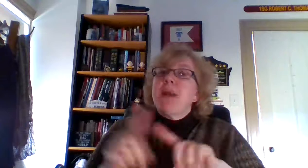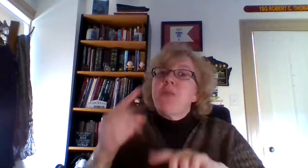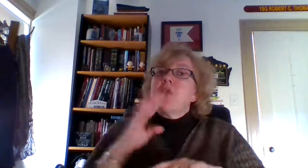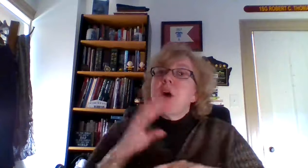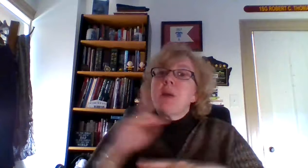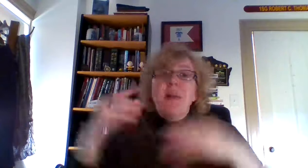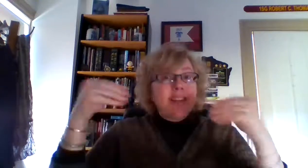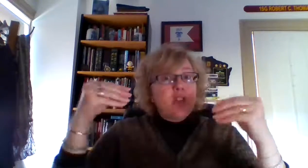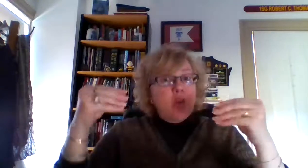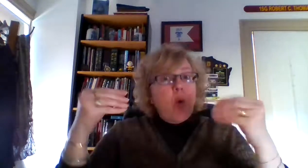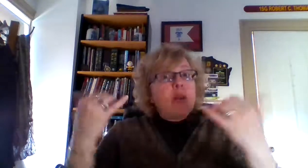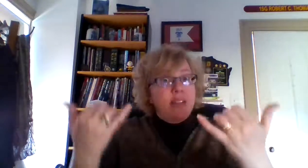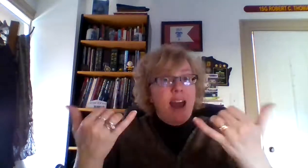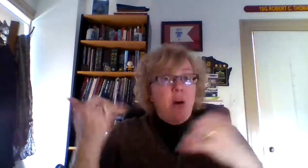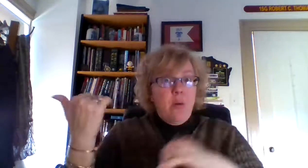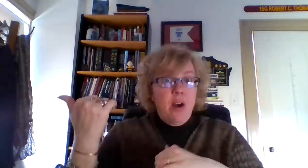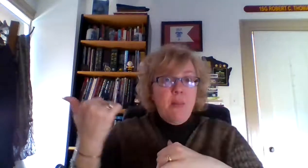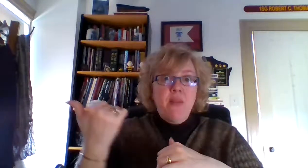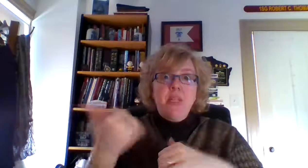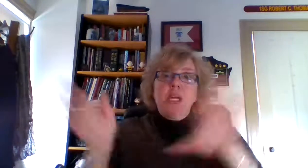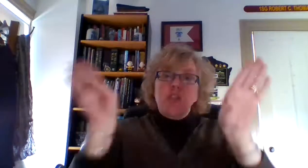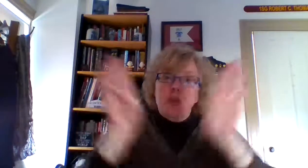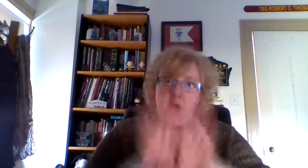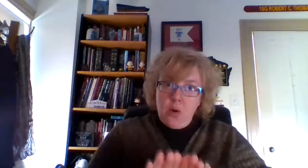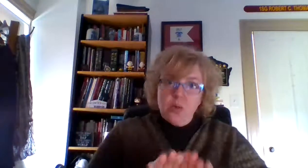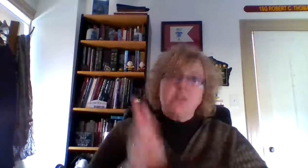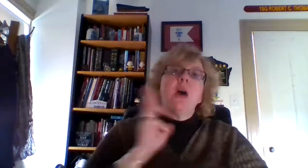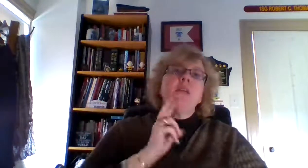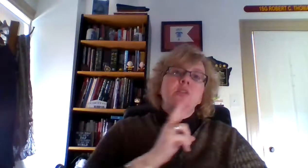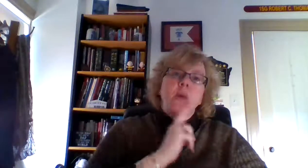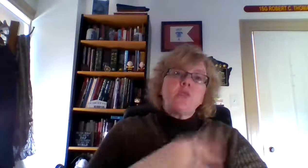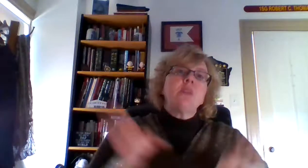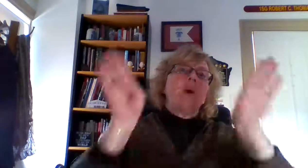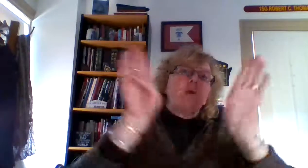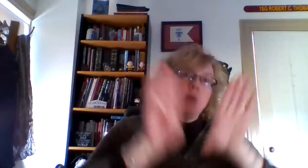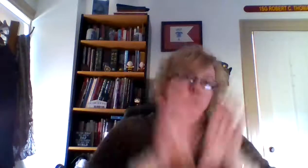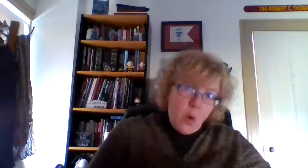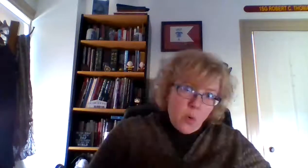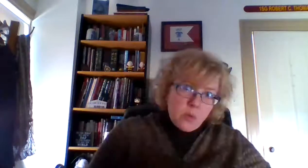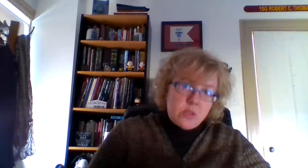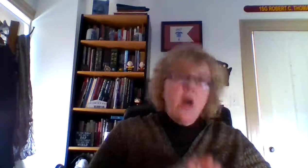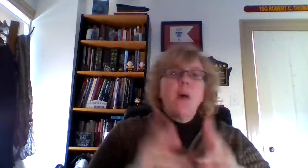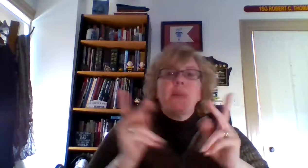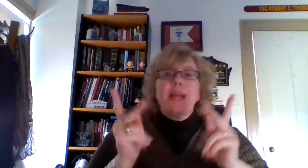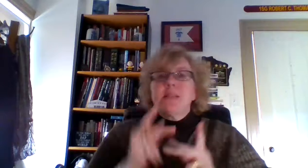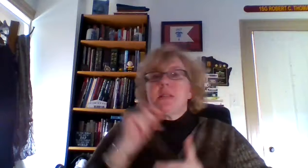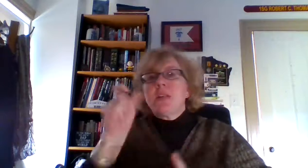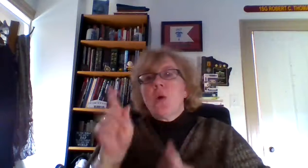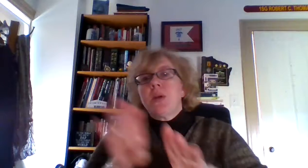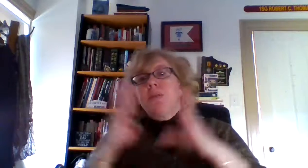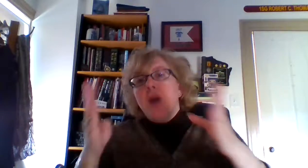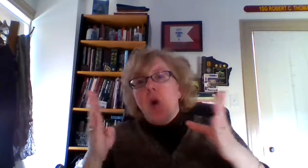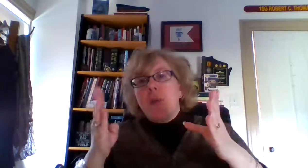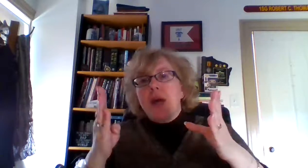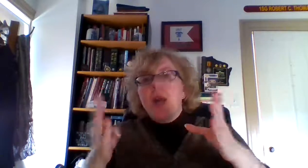if we're talking about like the stores now, everything is closed. These restaurants are closed. Places that don't need to be open